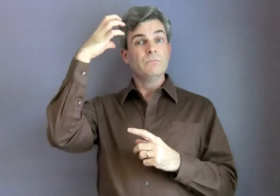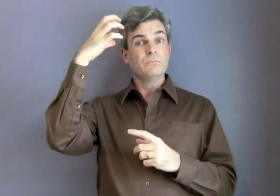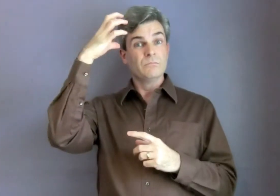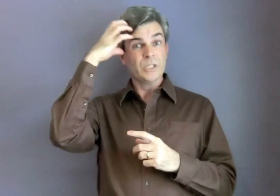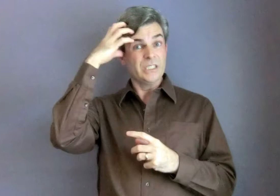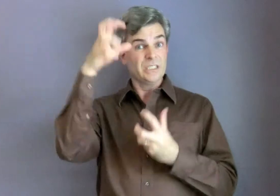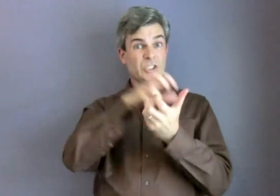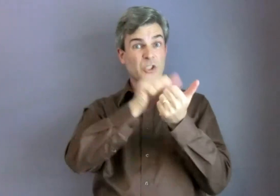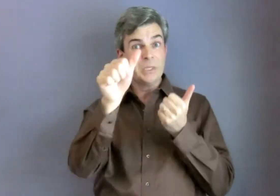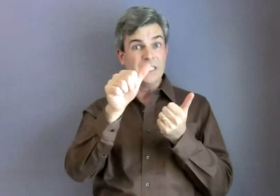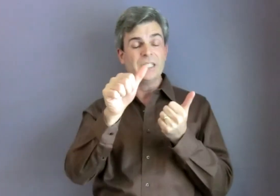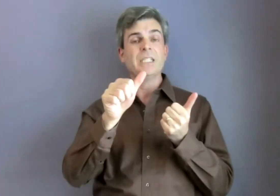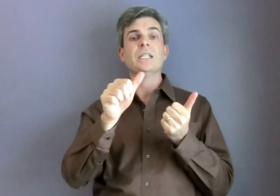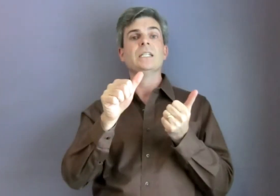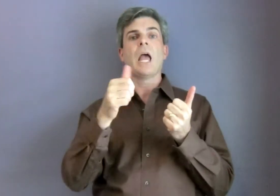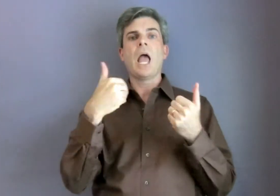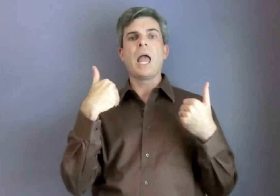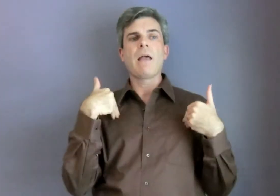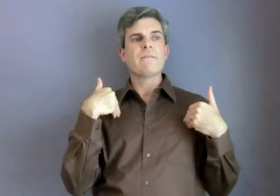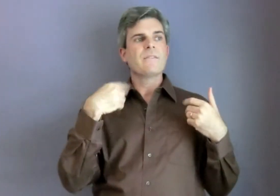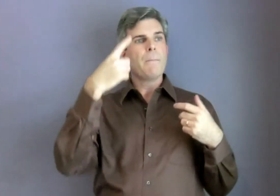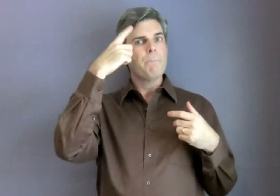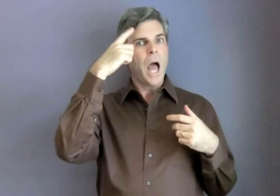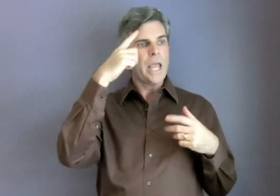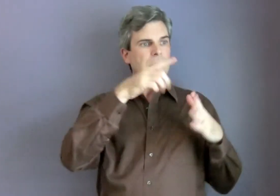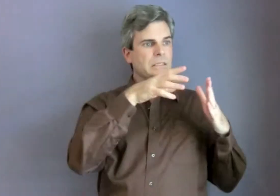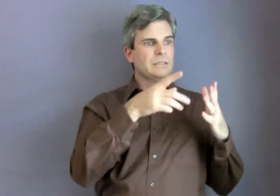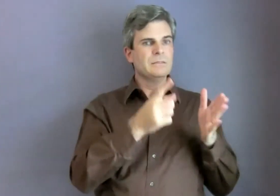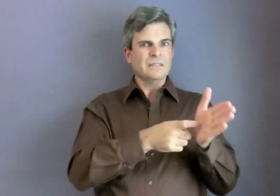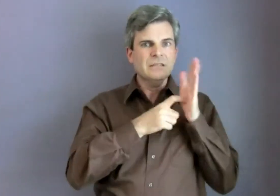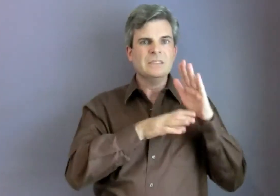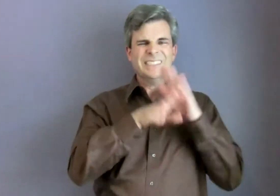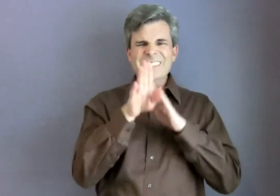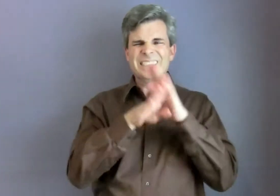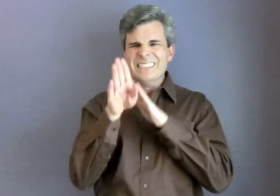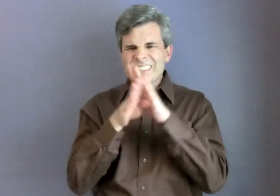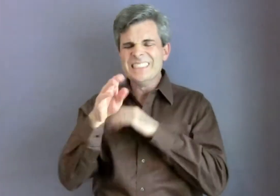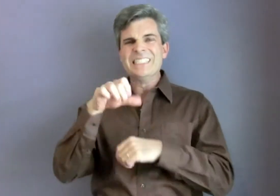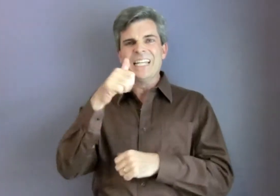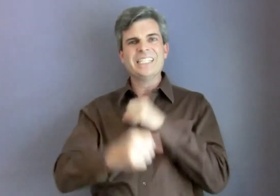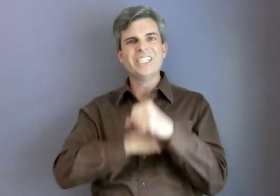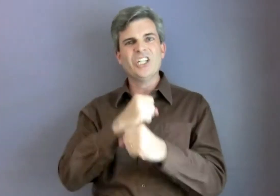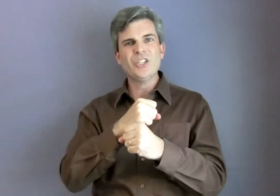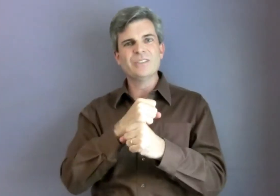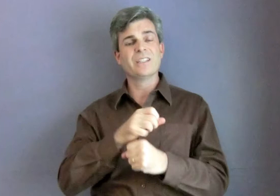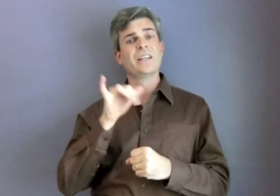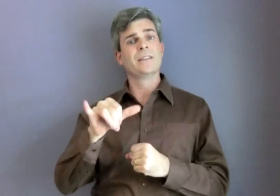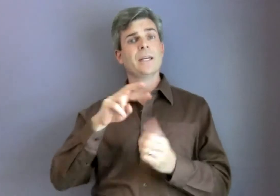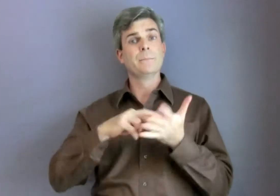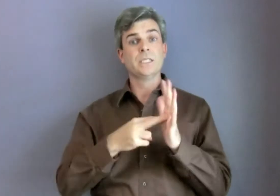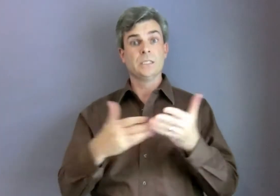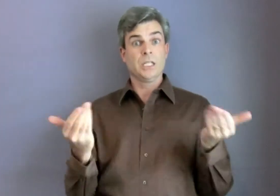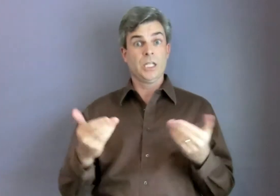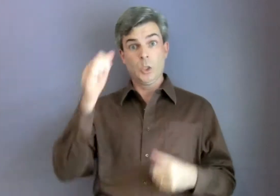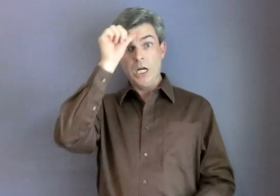up to a decade of rehabilitation, which means that India, unless something changes, is accumulating a need for decades,